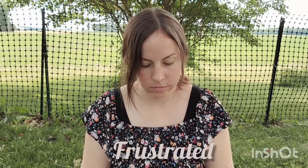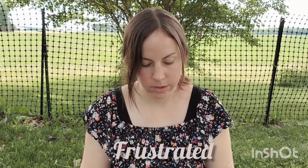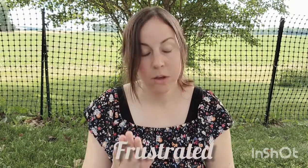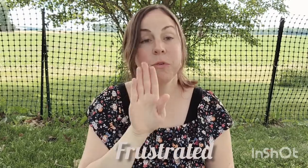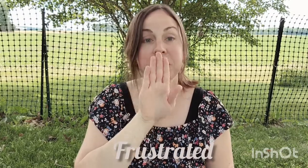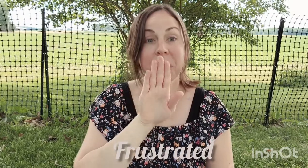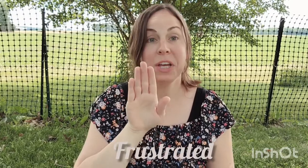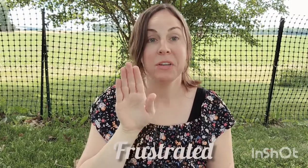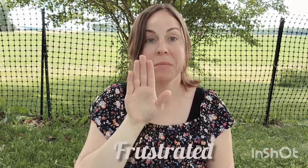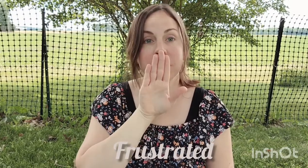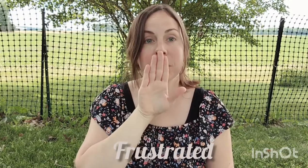Frustrated.